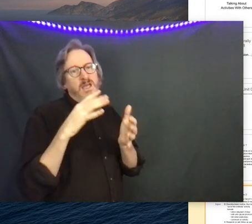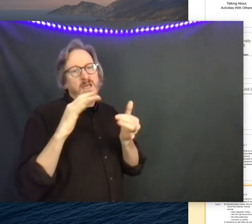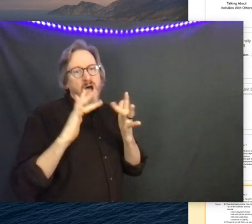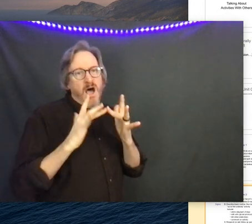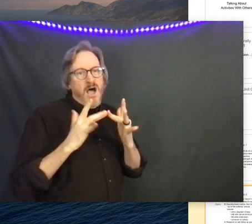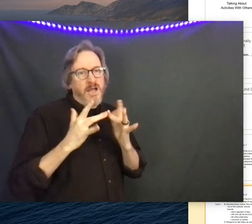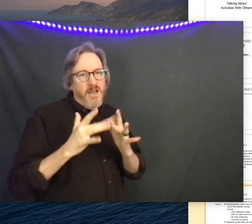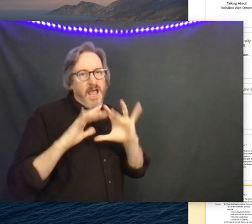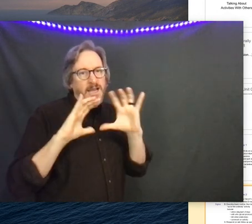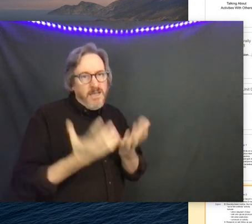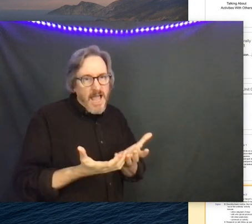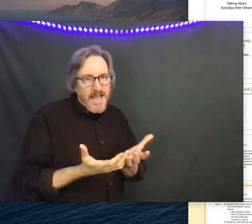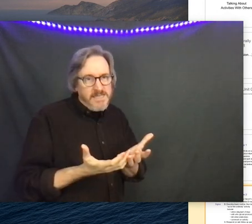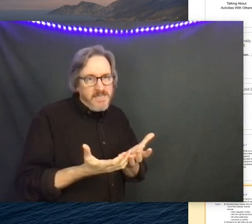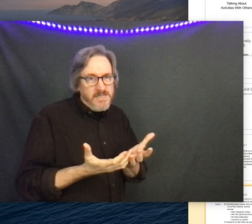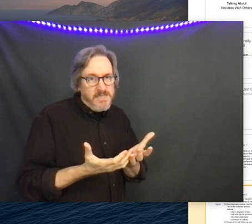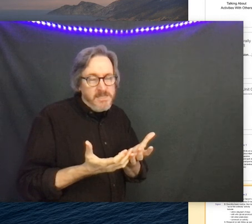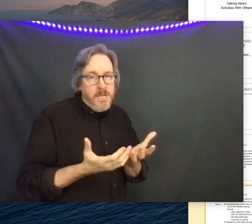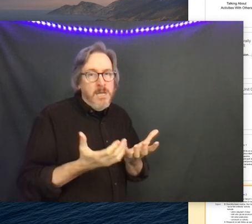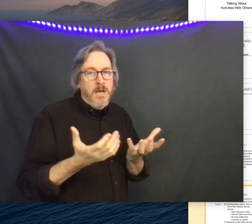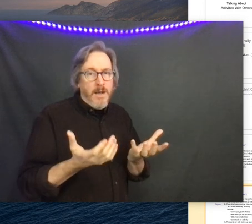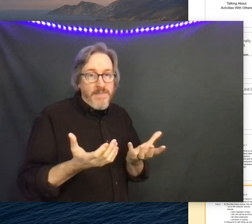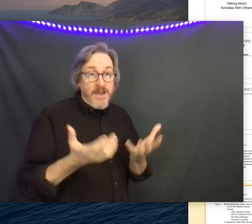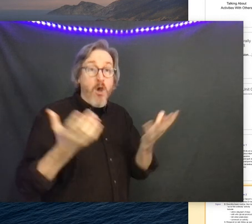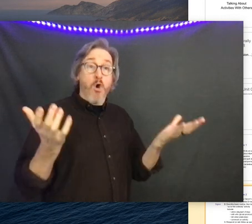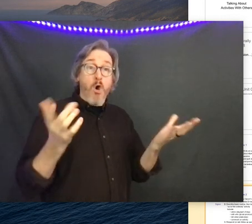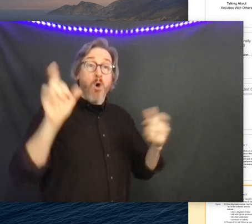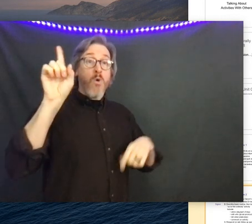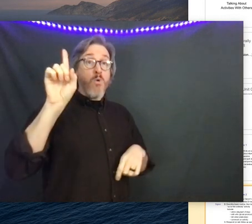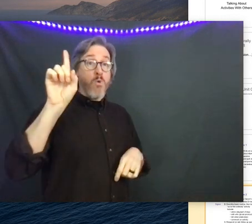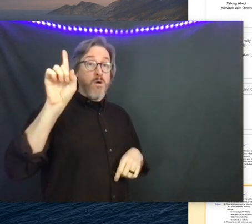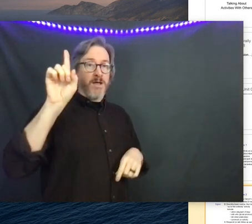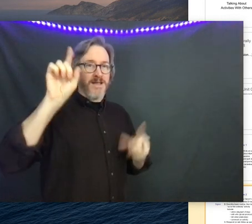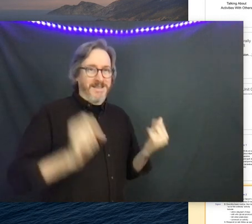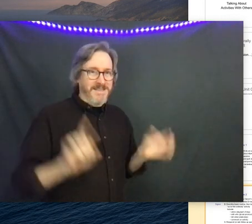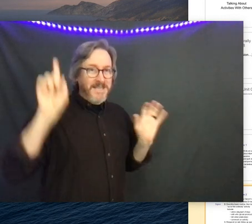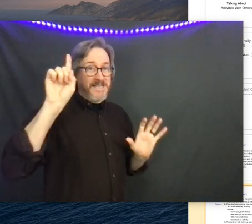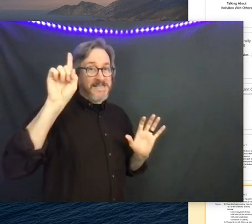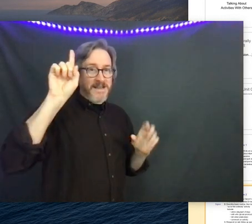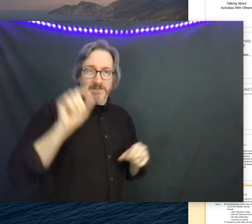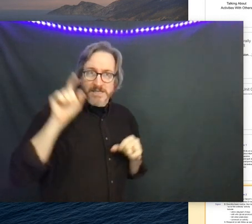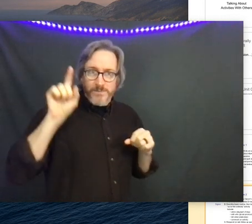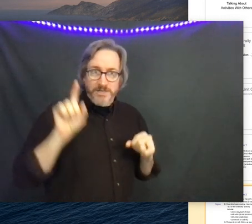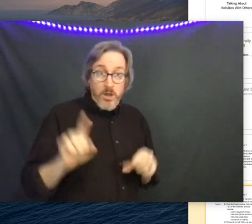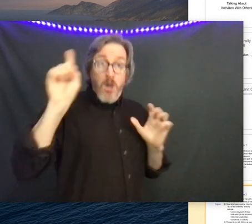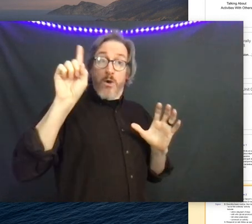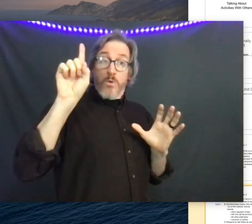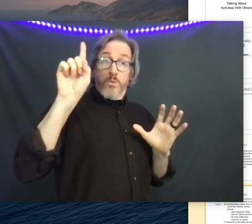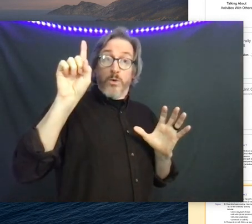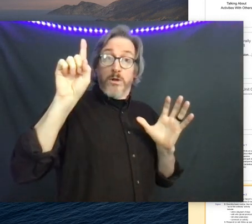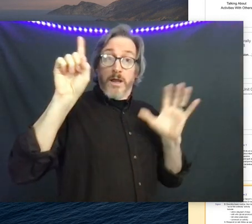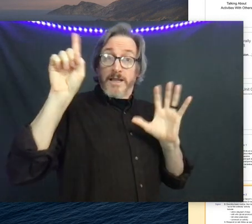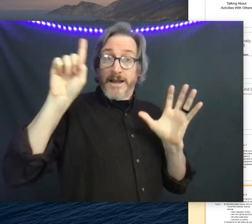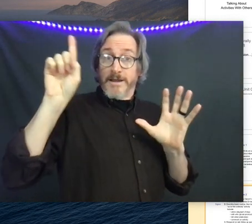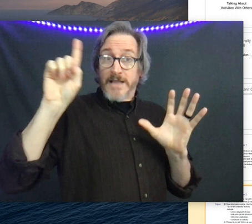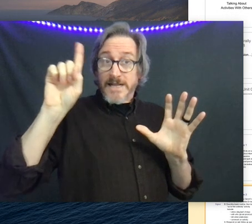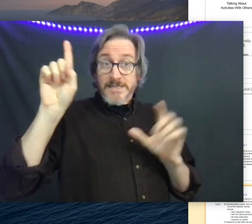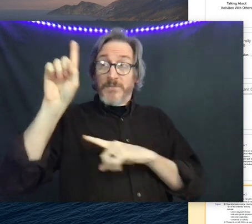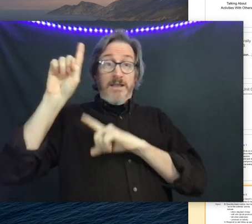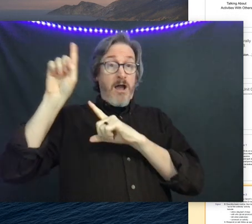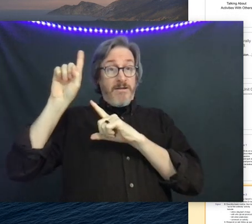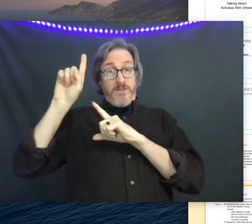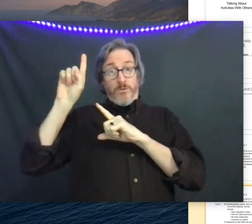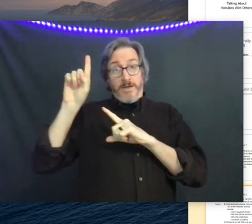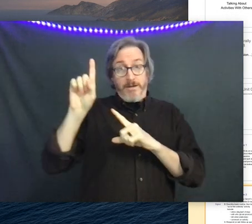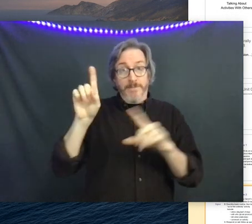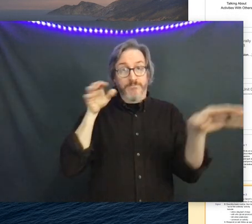studying, online classes, and then, oh, this is kind of the inspiration. Ooh, got